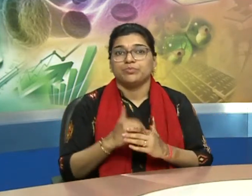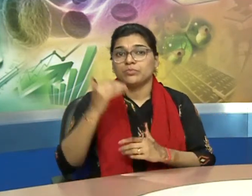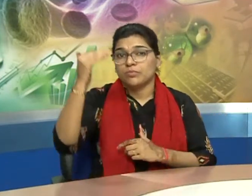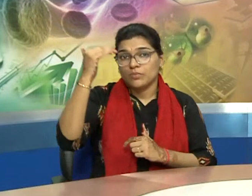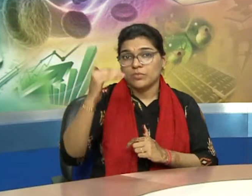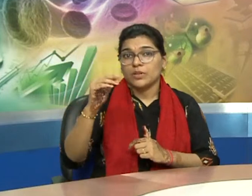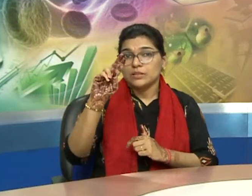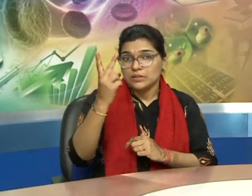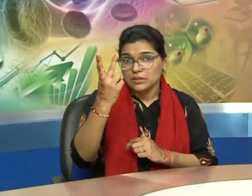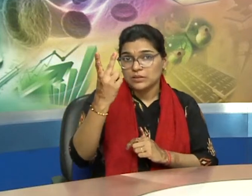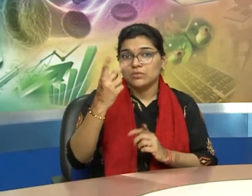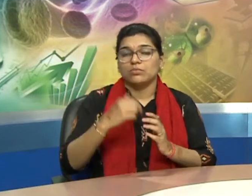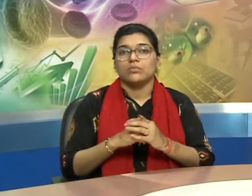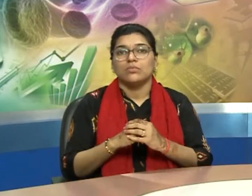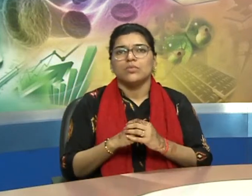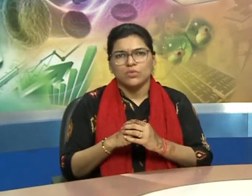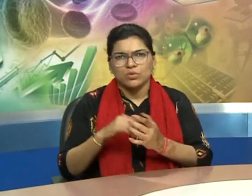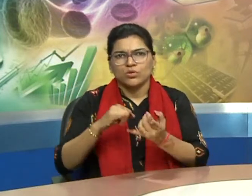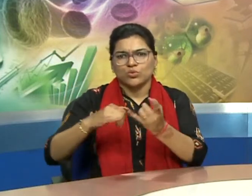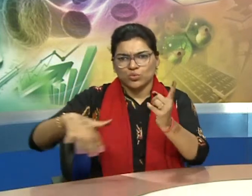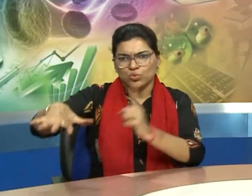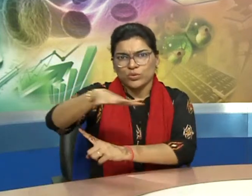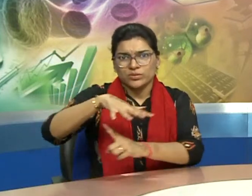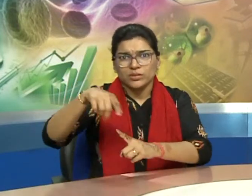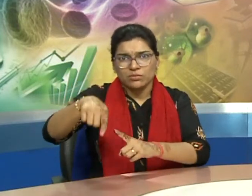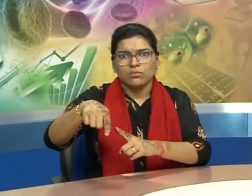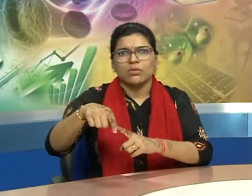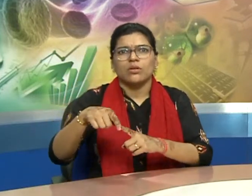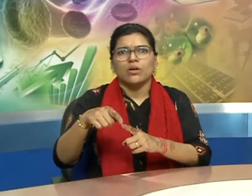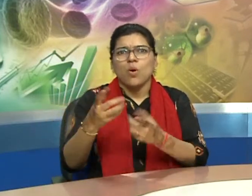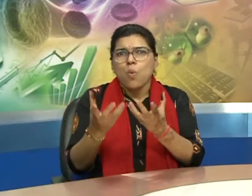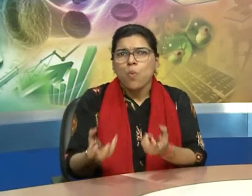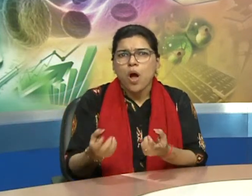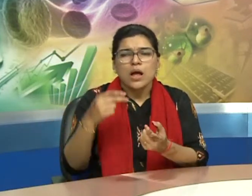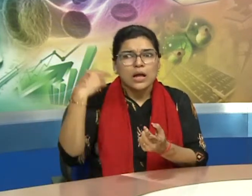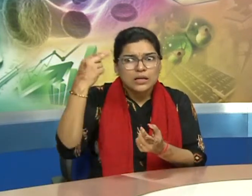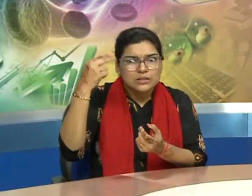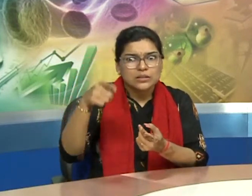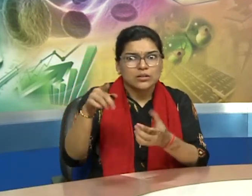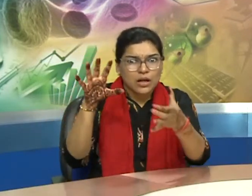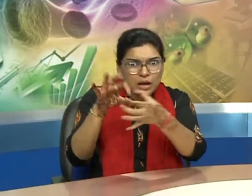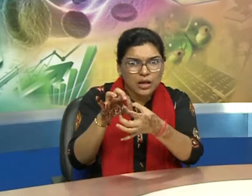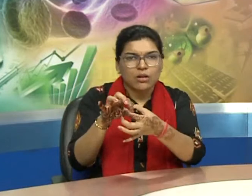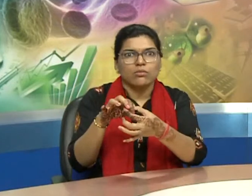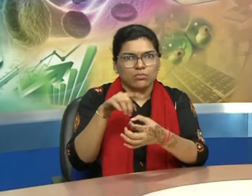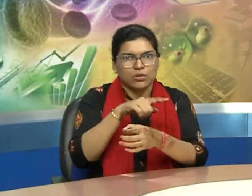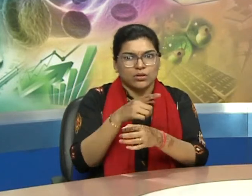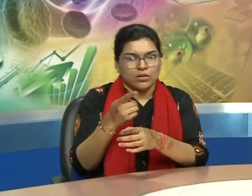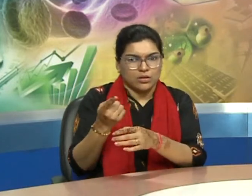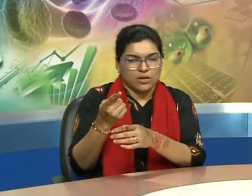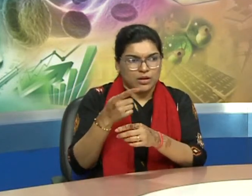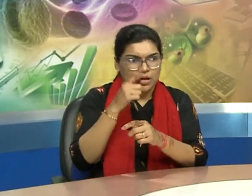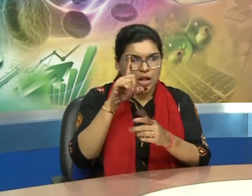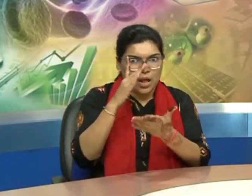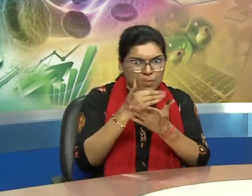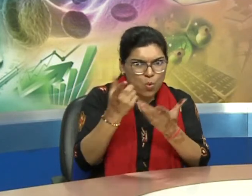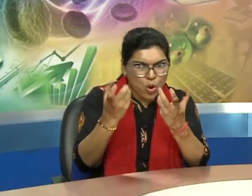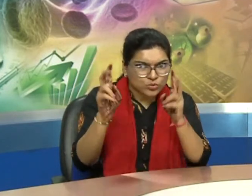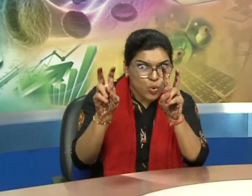library, that to provide the intellectual and managerial leadership to the professor, to the leaders, whoever